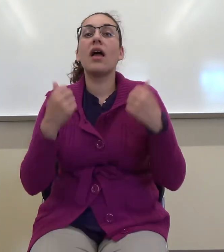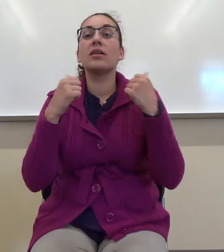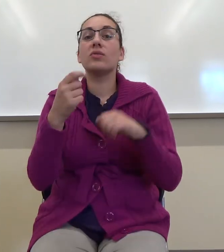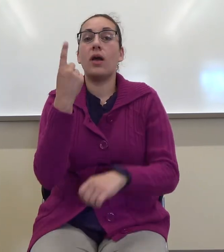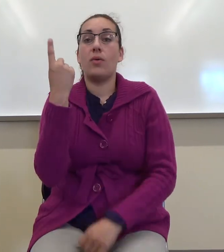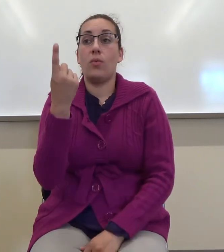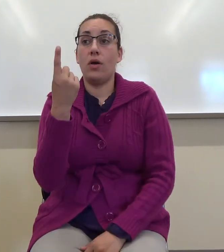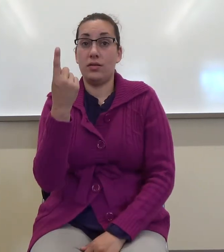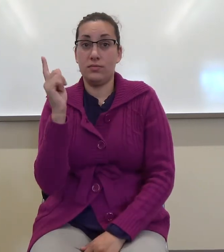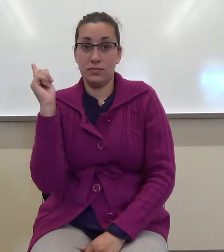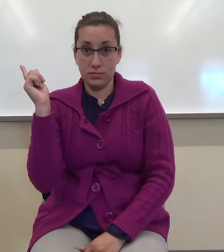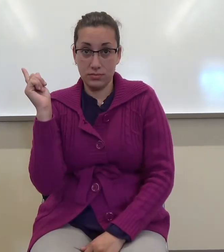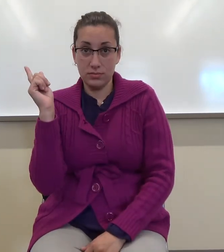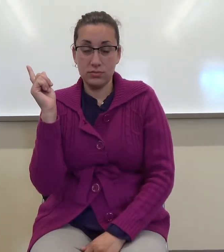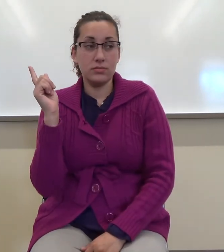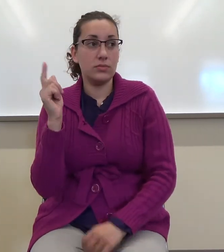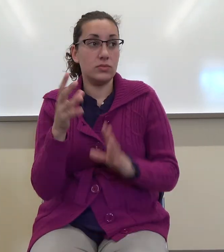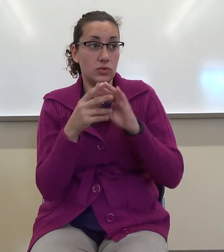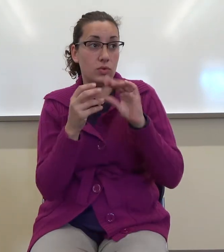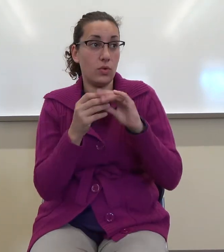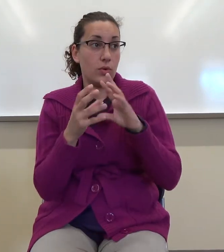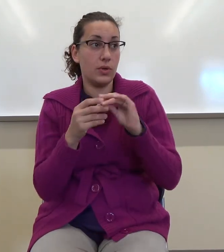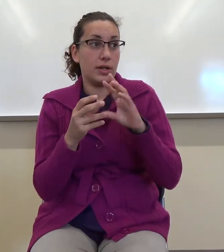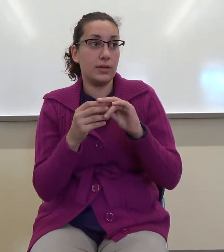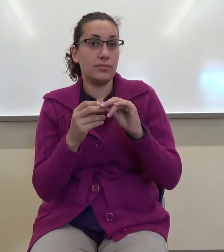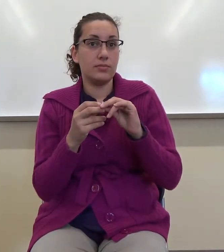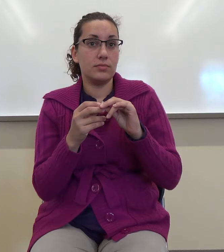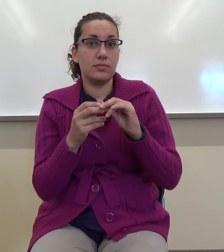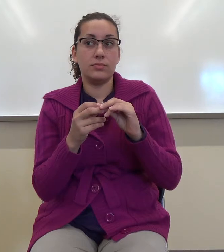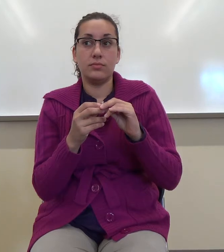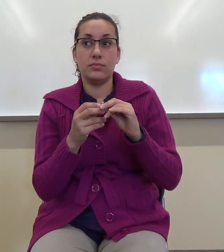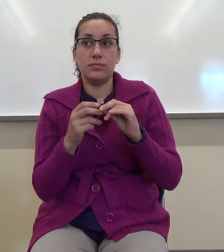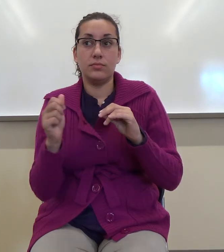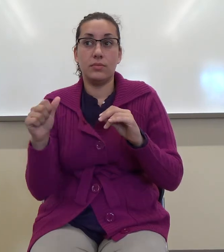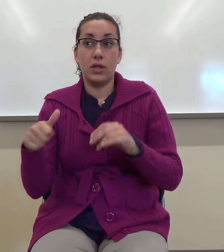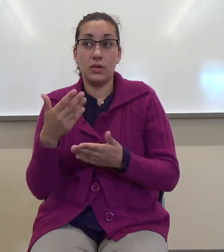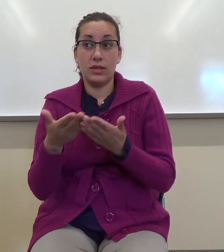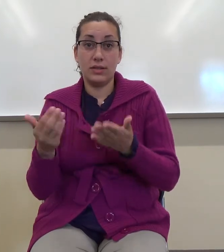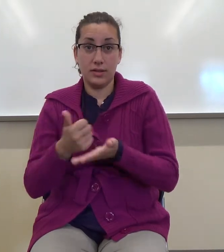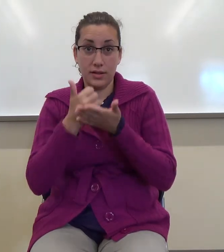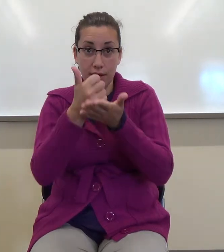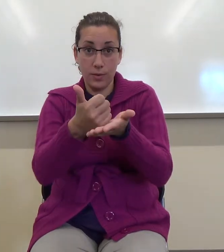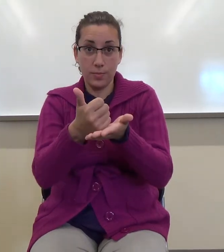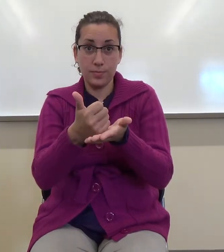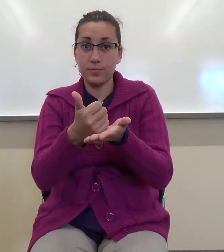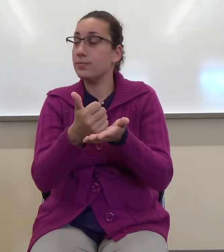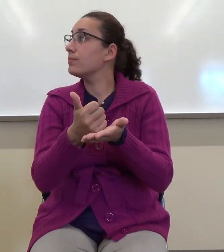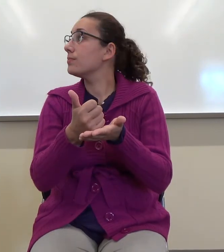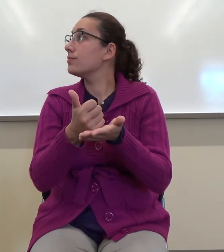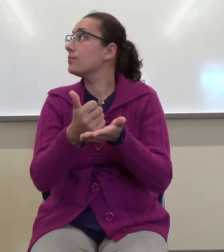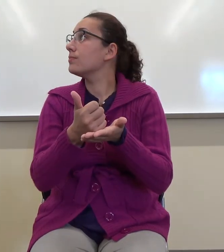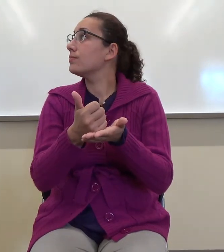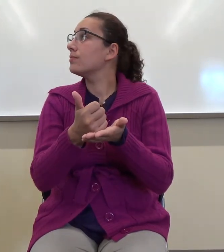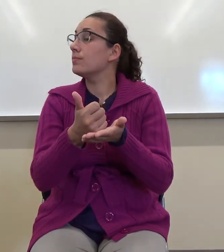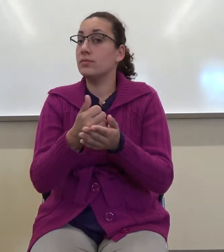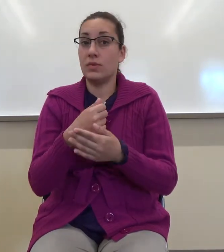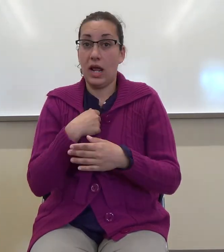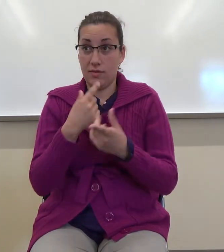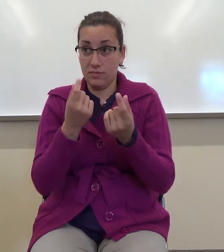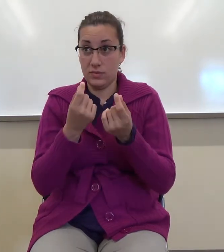have a, and another helpful thing that I've done for you here, and